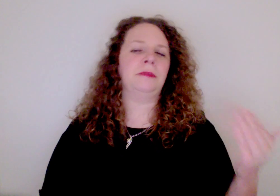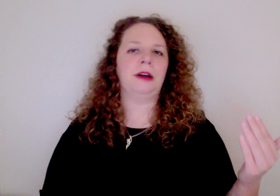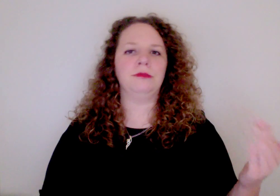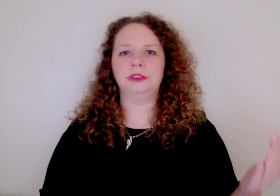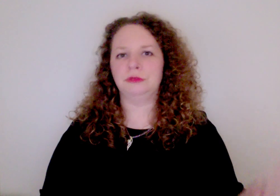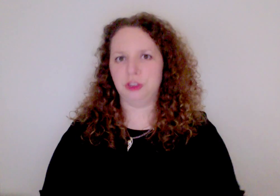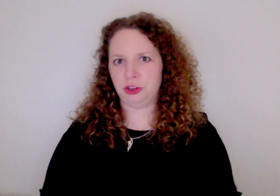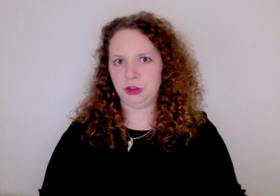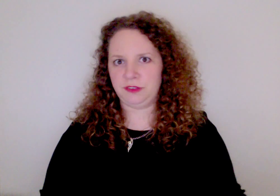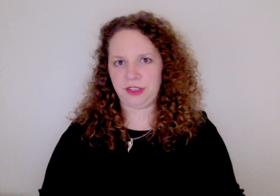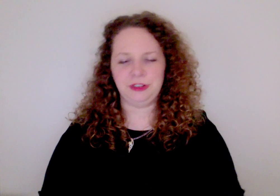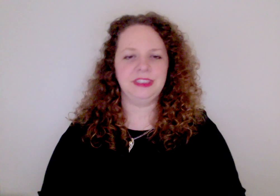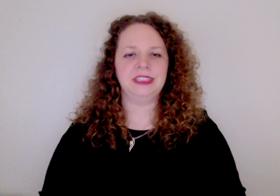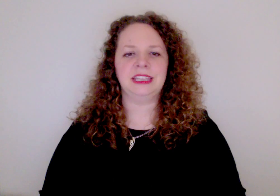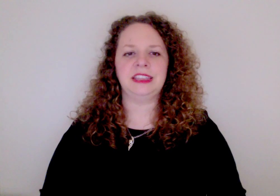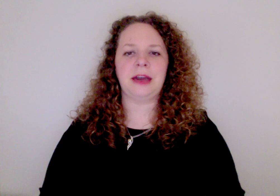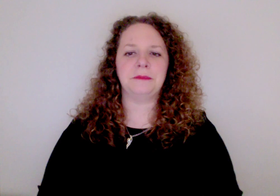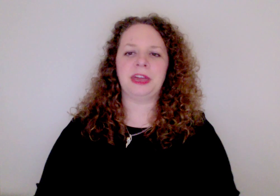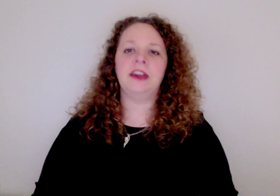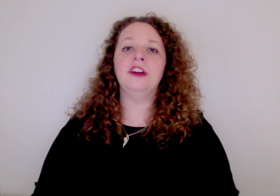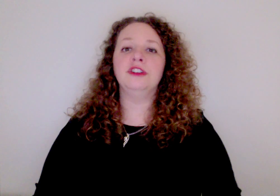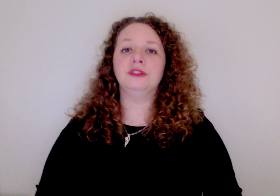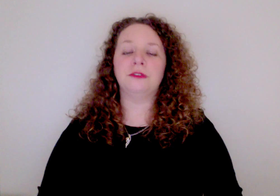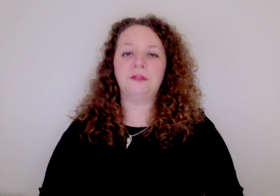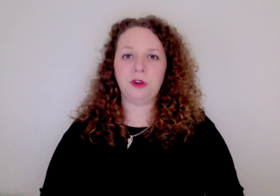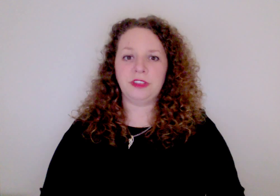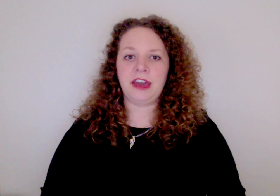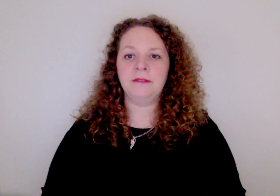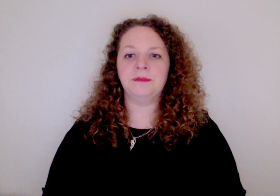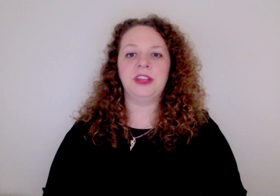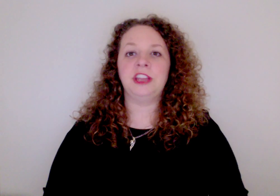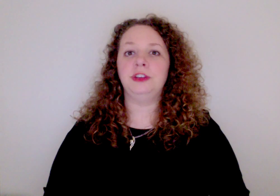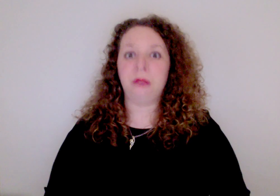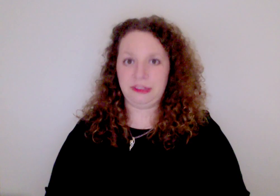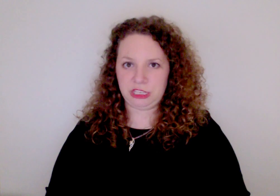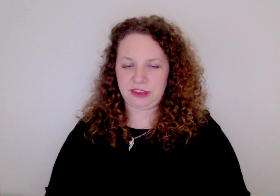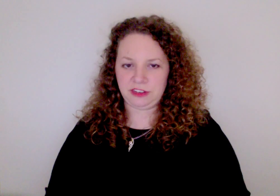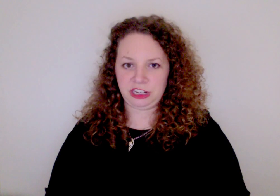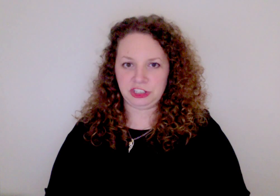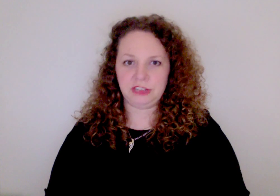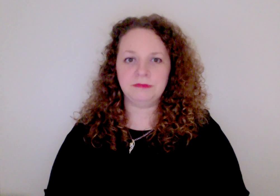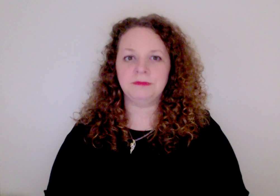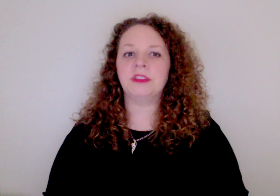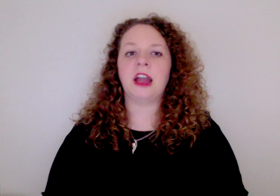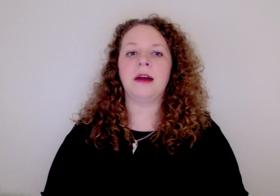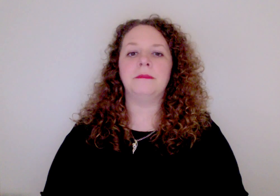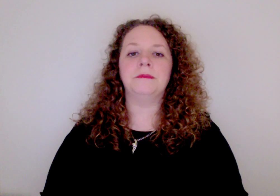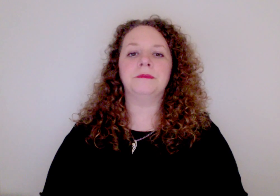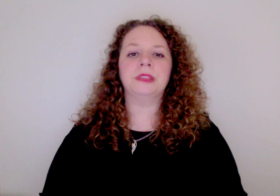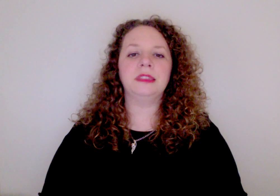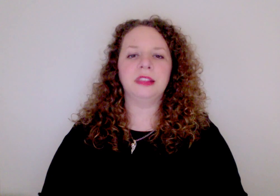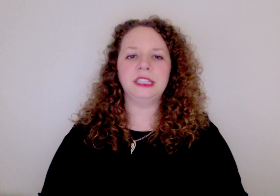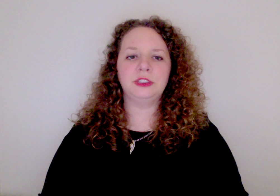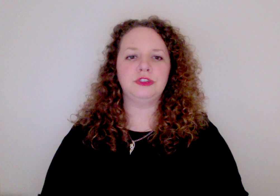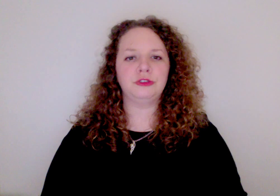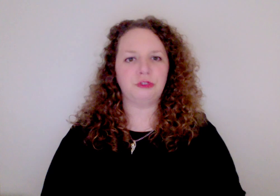about the good of others, things like that. Okay, so for that, then you would give the definition. Let's try